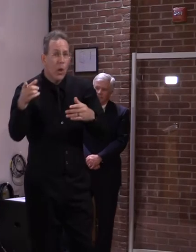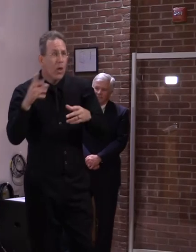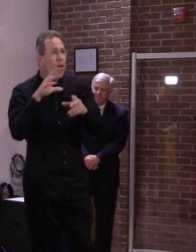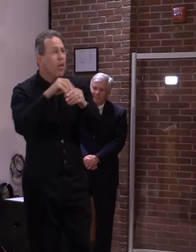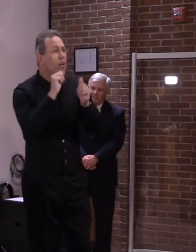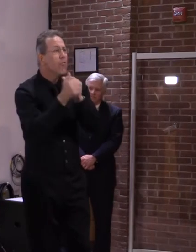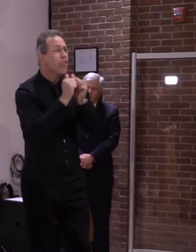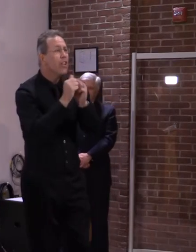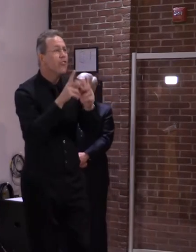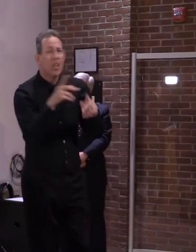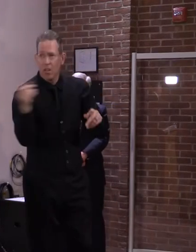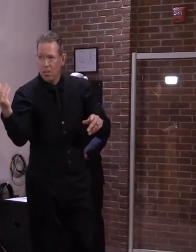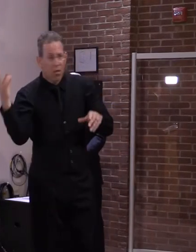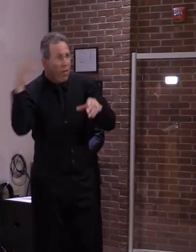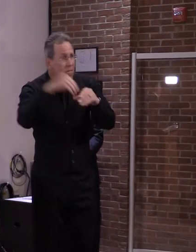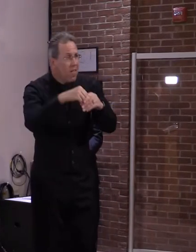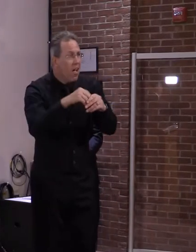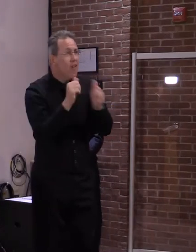activities.